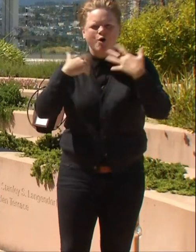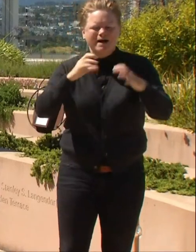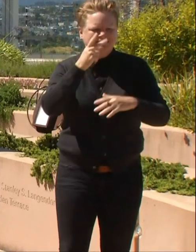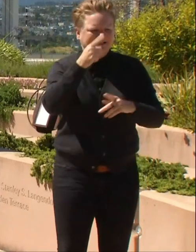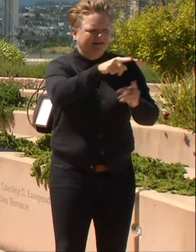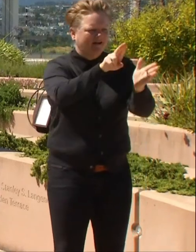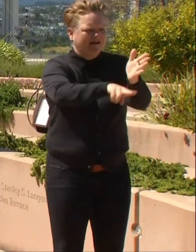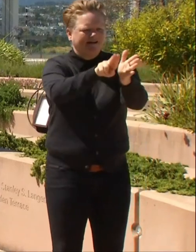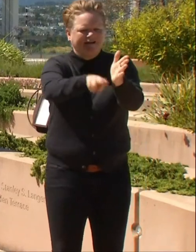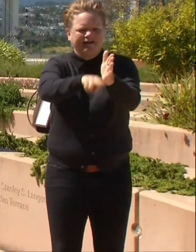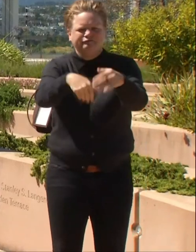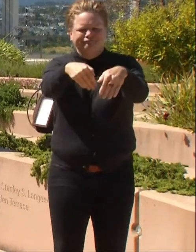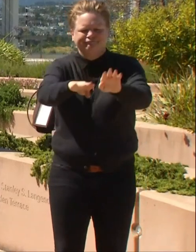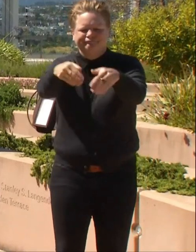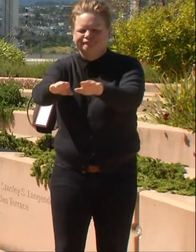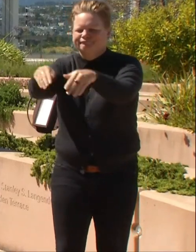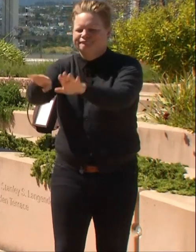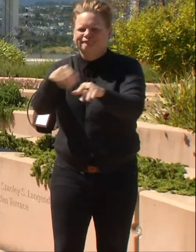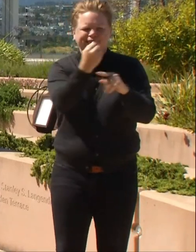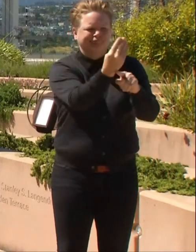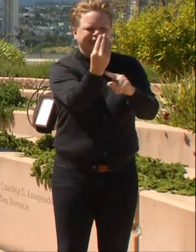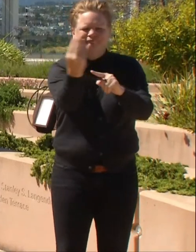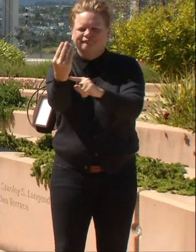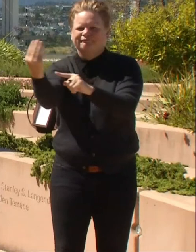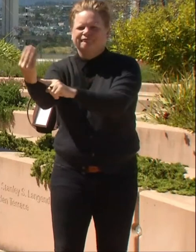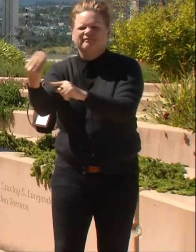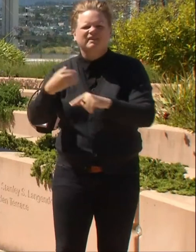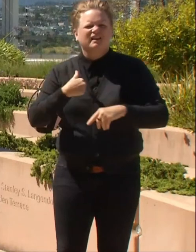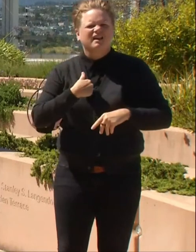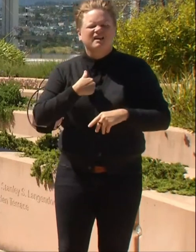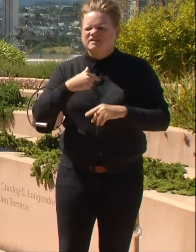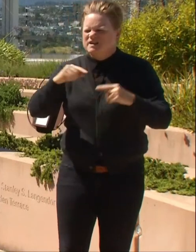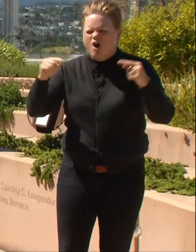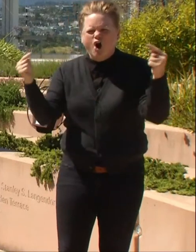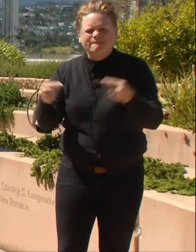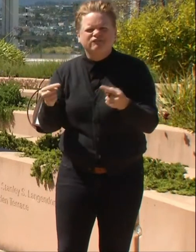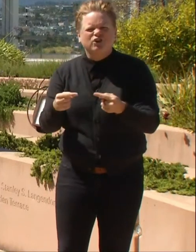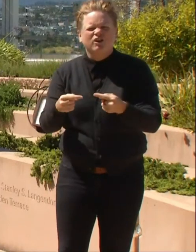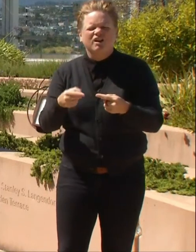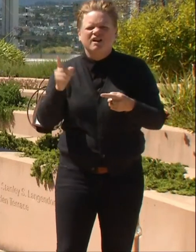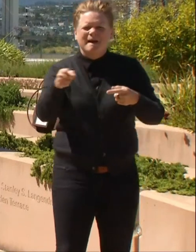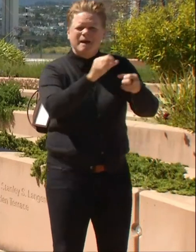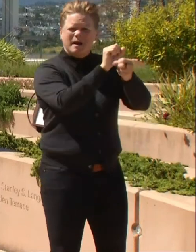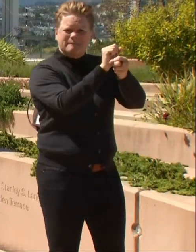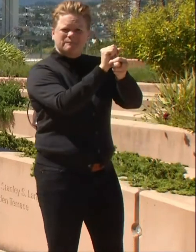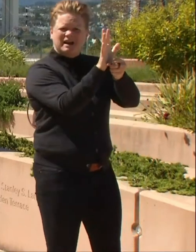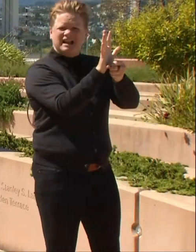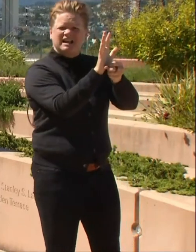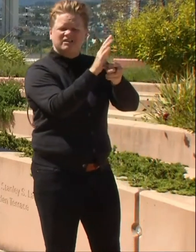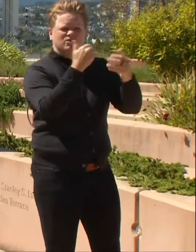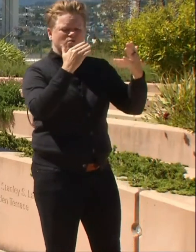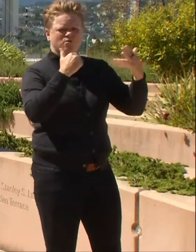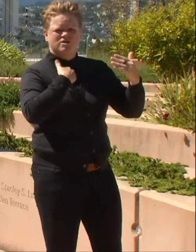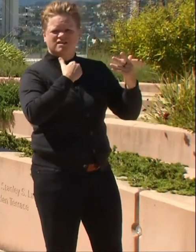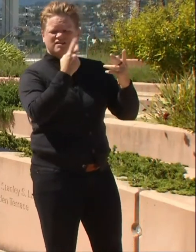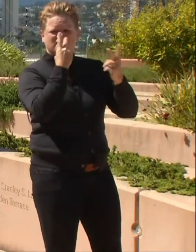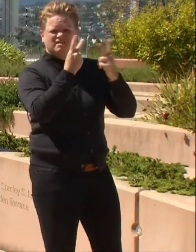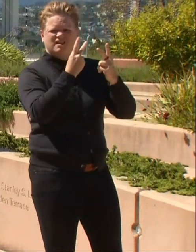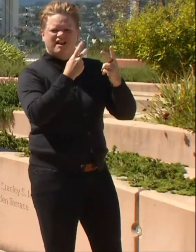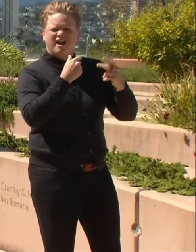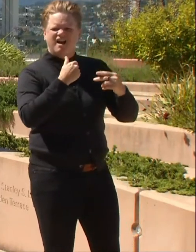of gun violence, including last year during the height of the coronavirus pandemic. It wasn't a pocket knife that